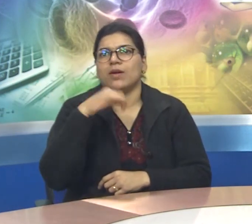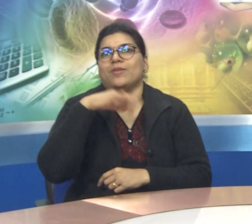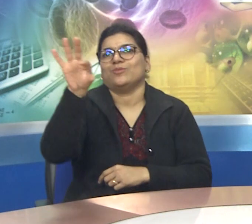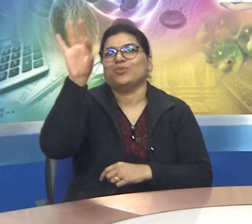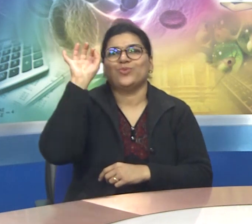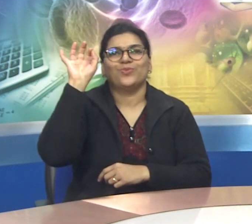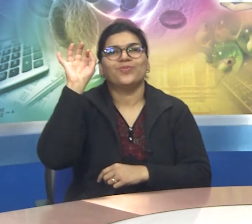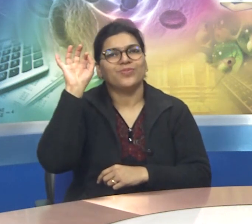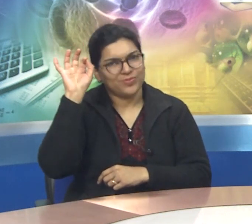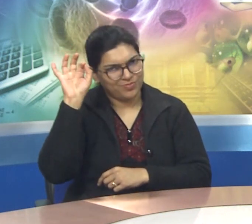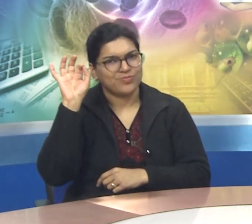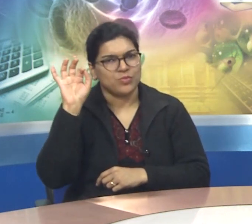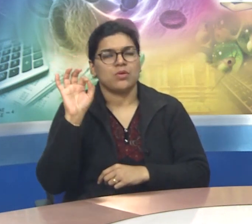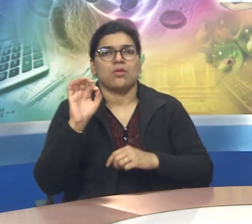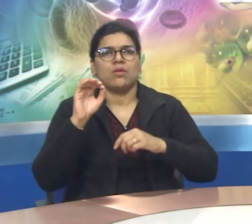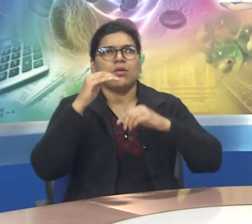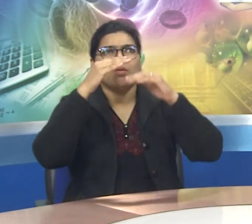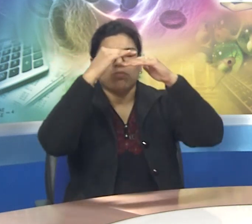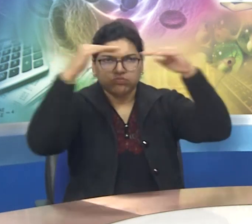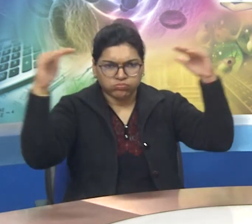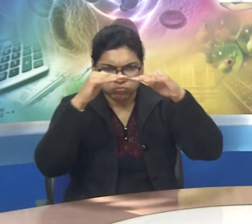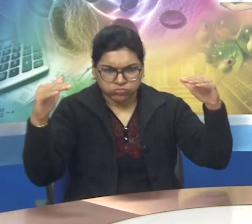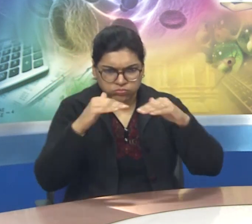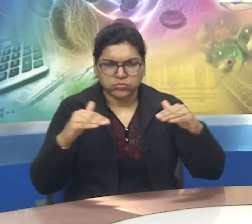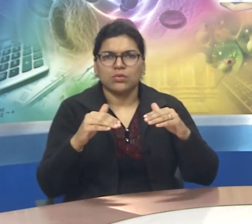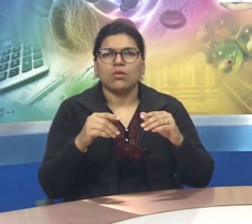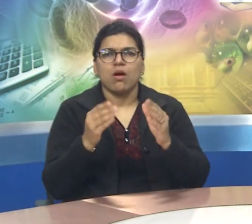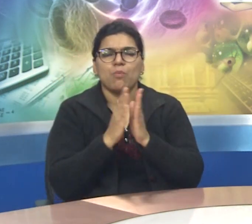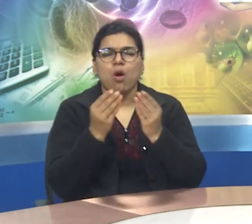on the shelves on his or her own.